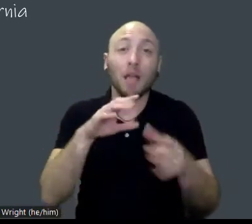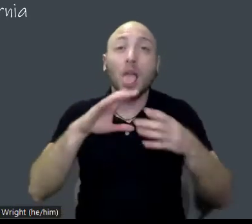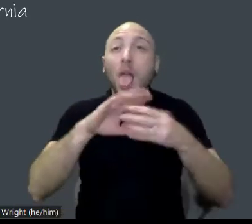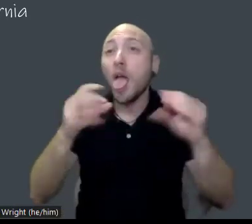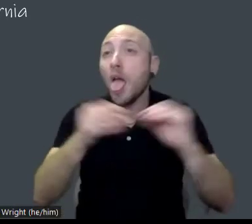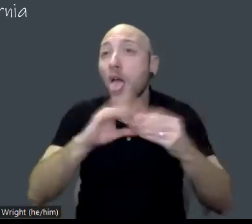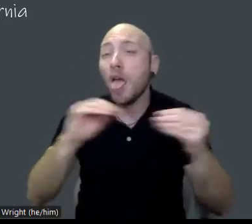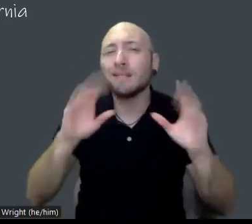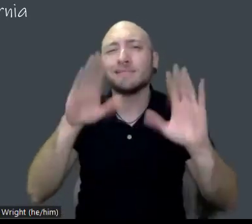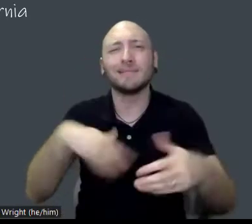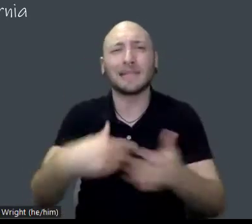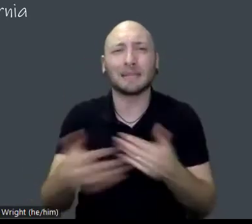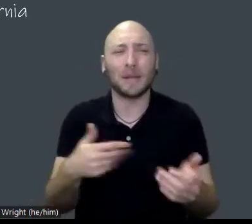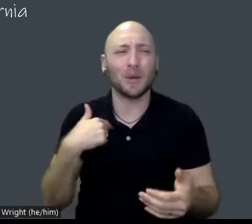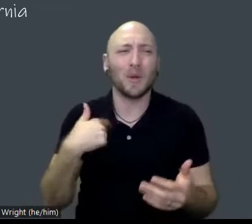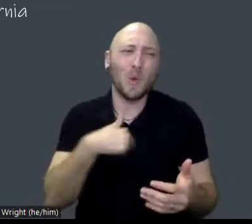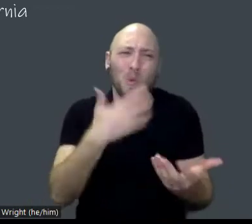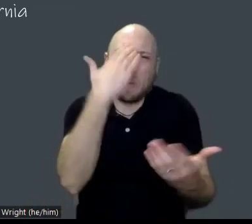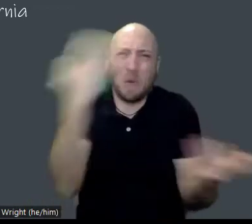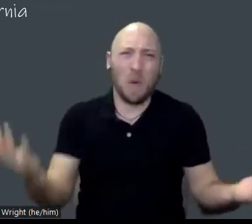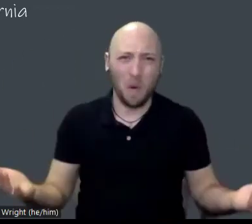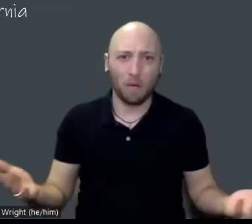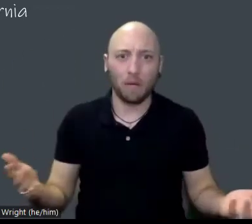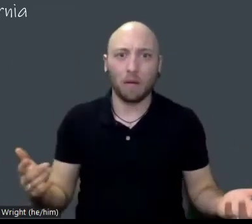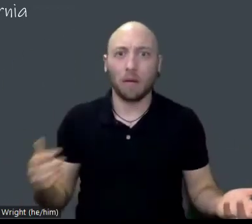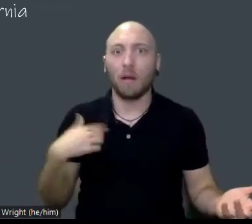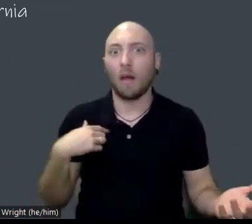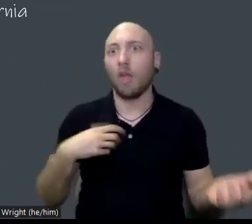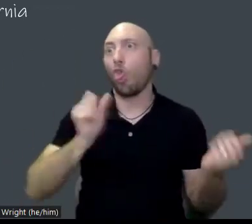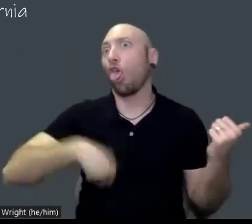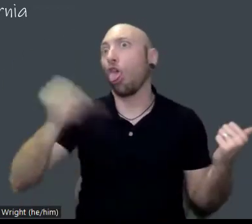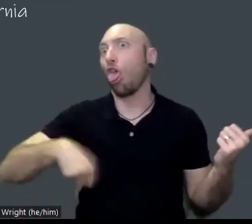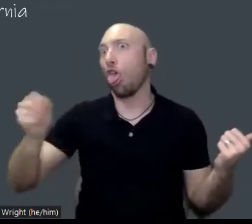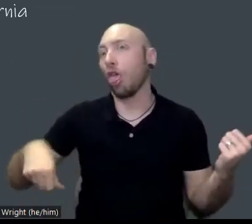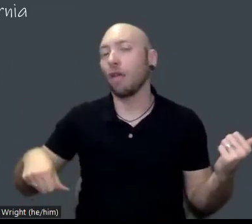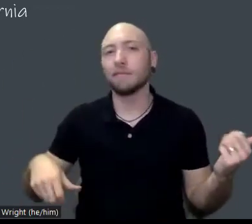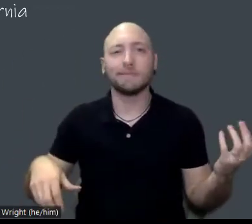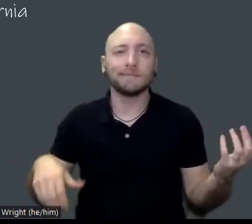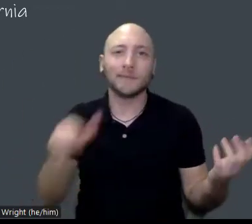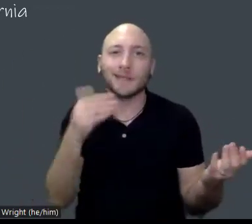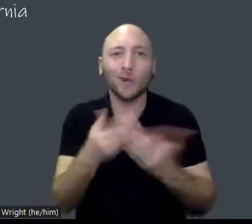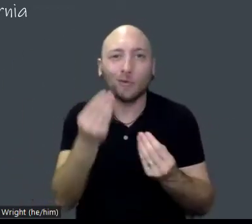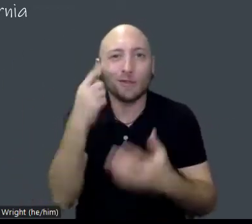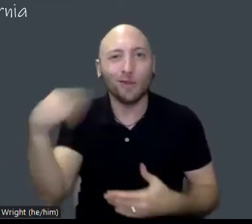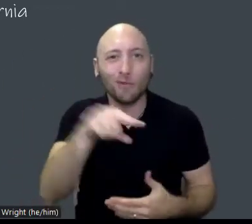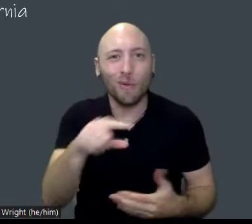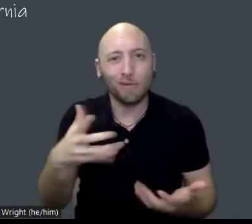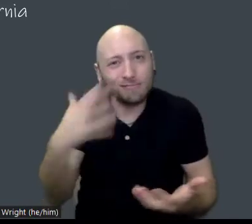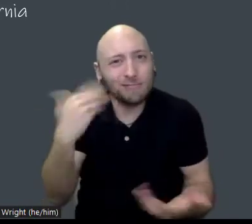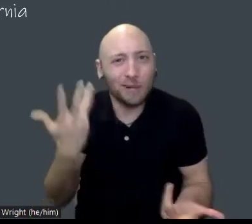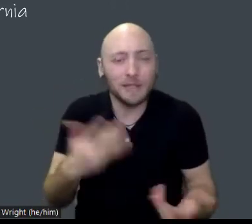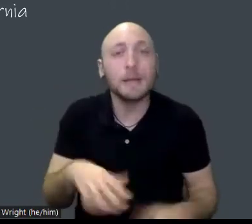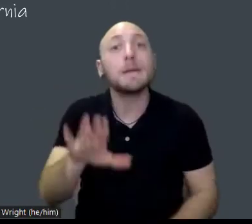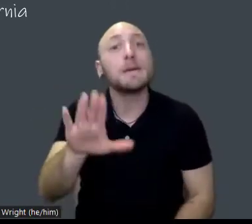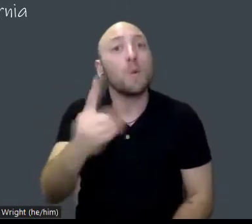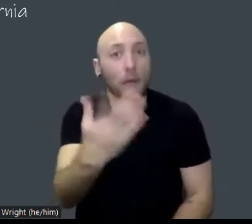what it's like out there. I'm not going to be like telling you guys anything that you don't already know or haven't experienced. But I will say